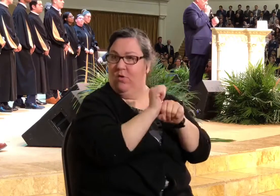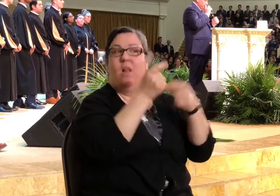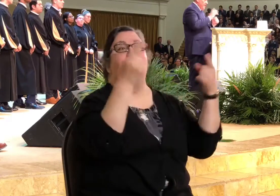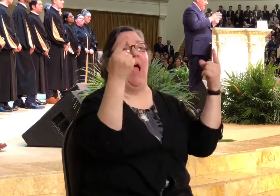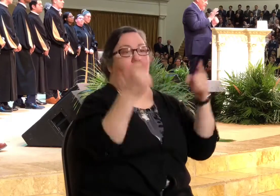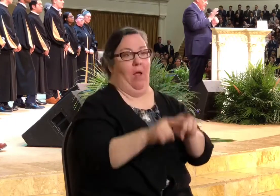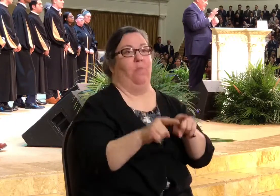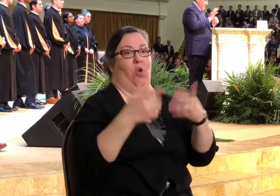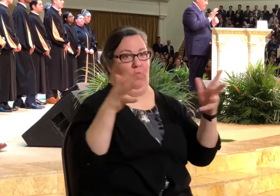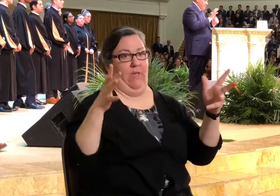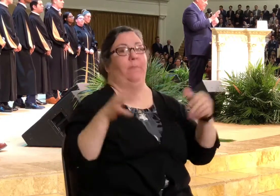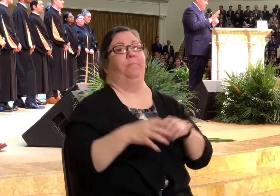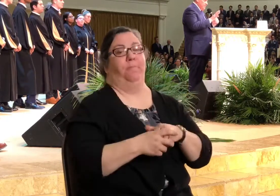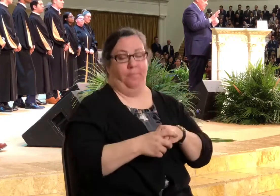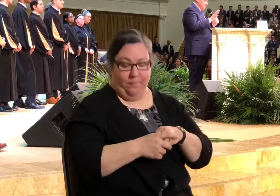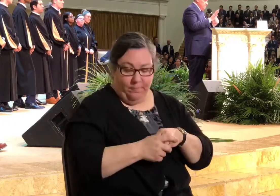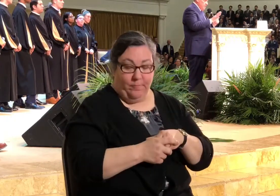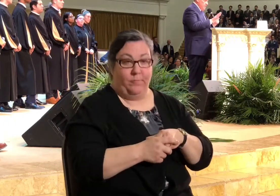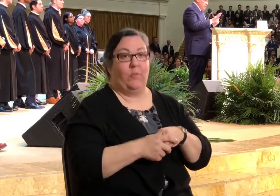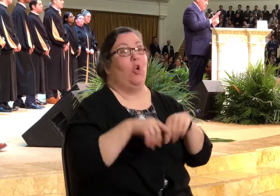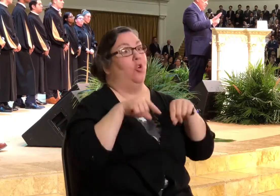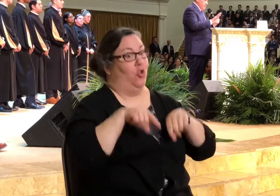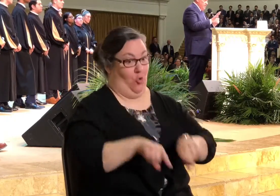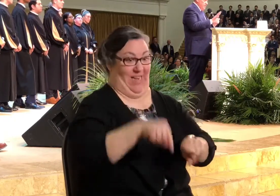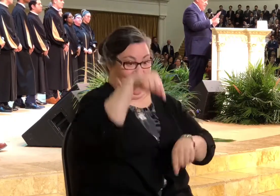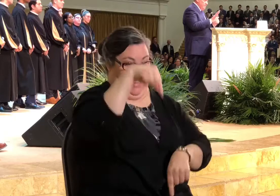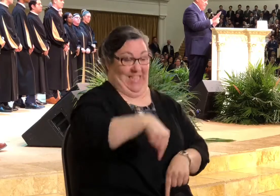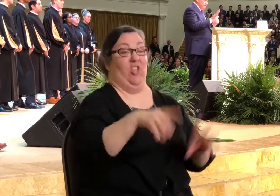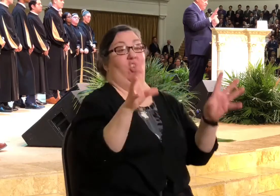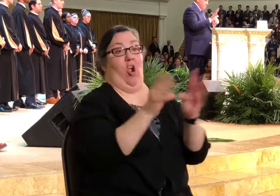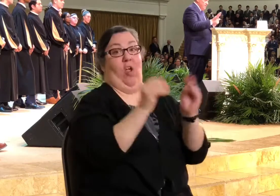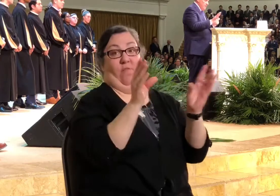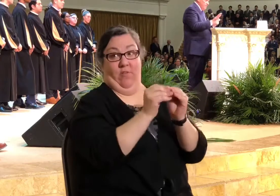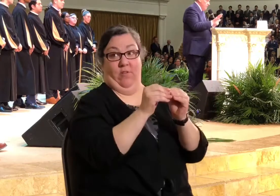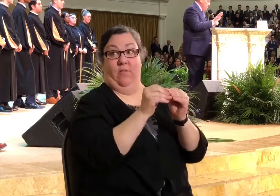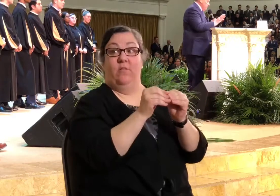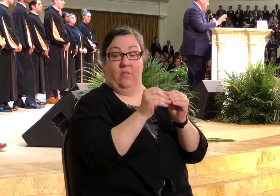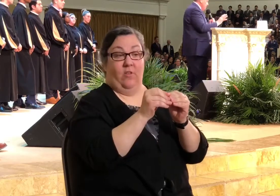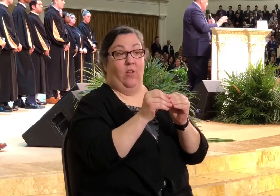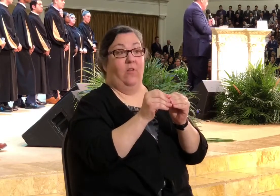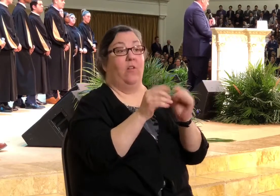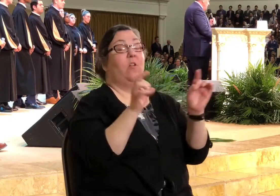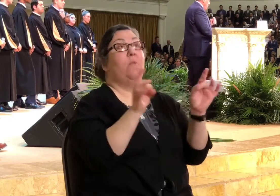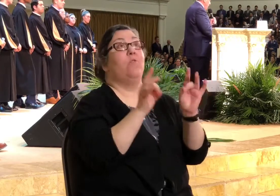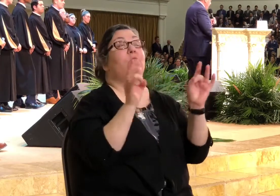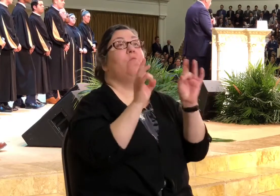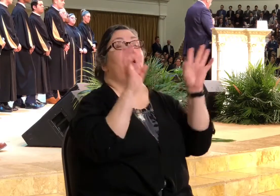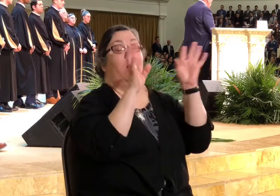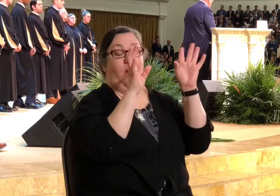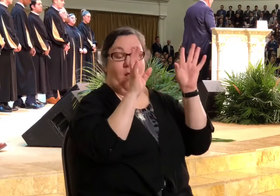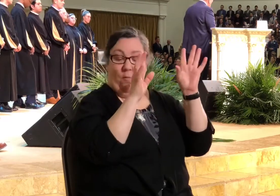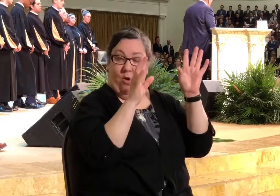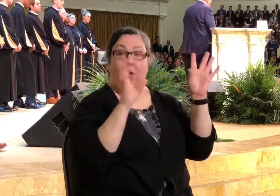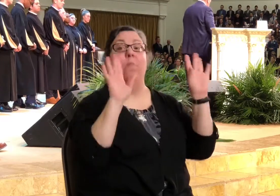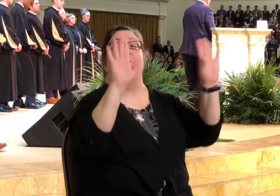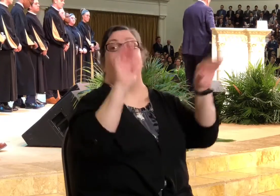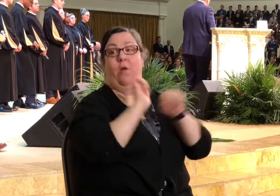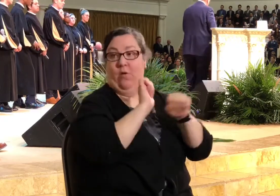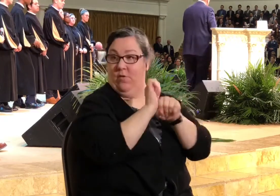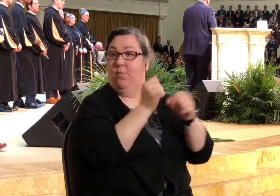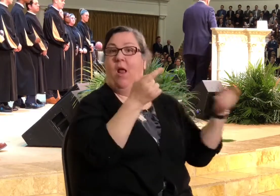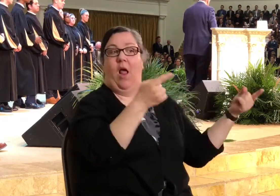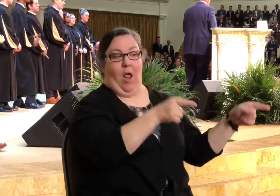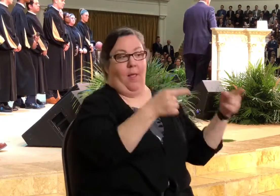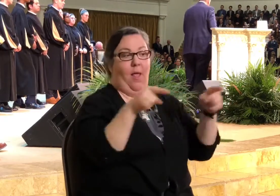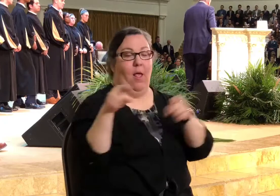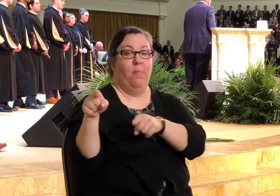place in this meeting. During the time of this meeting, there has been some outstanding miracles take place, and